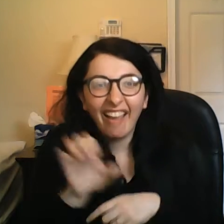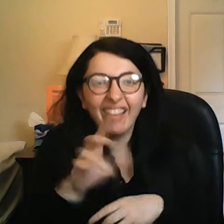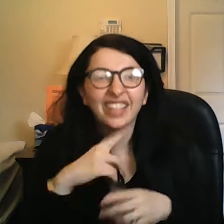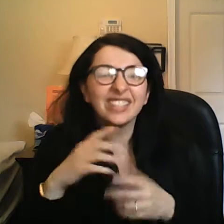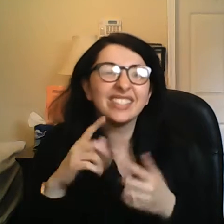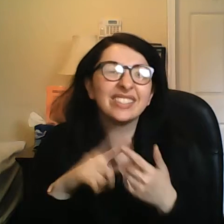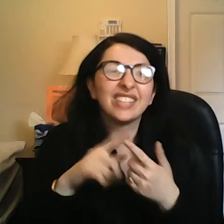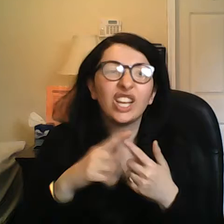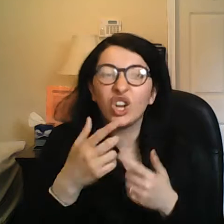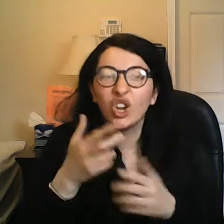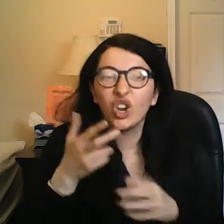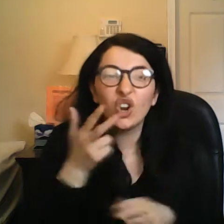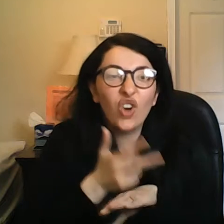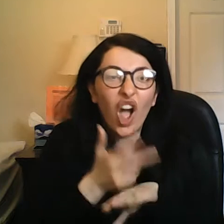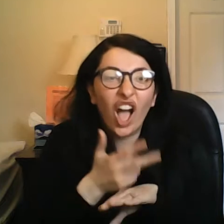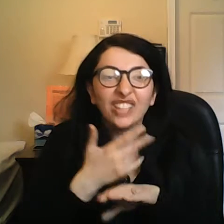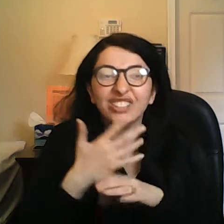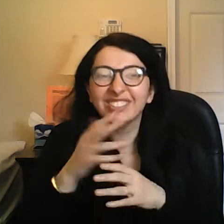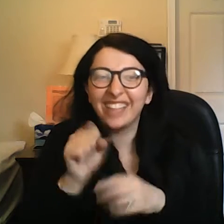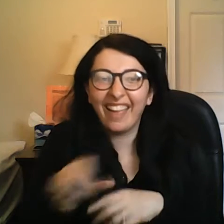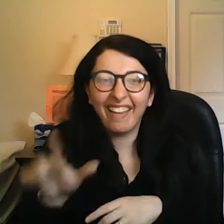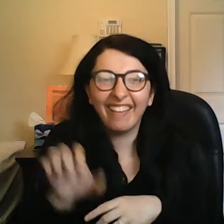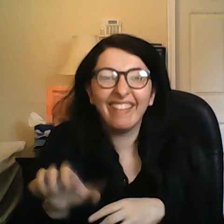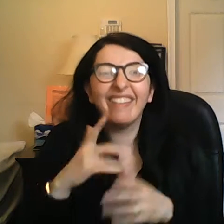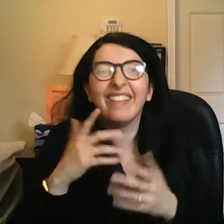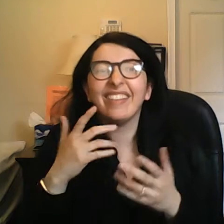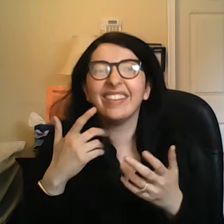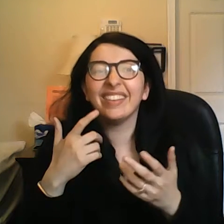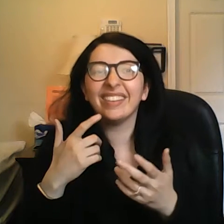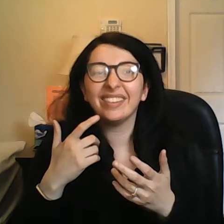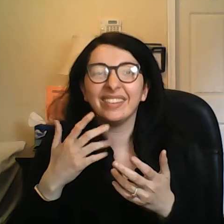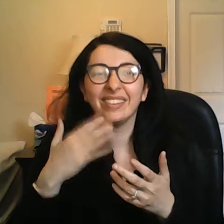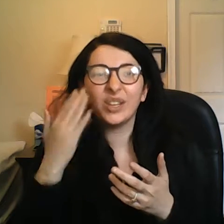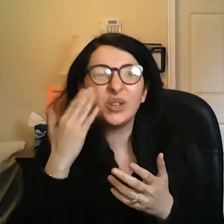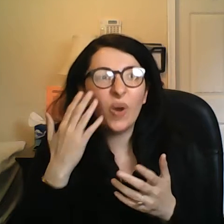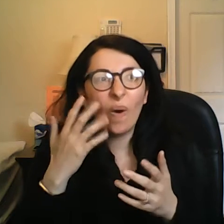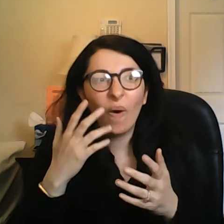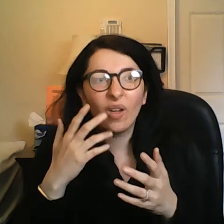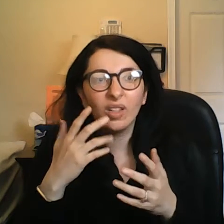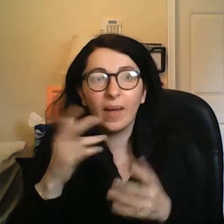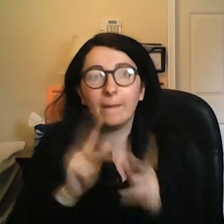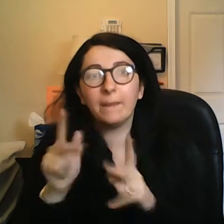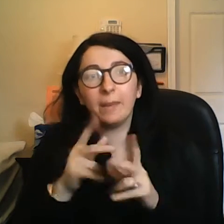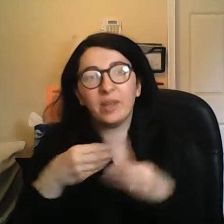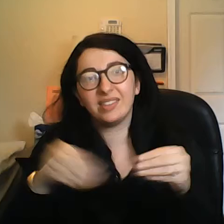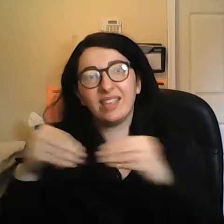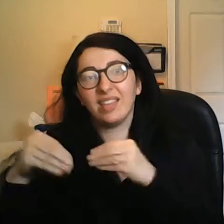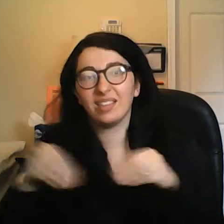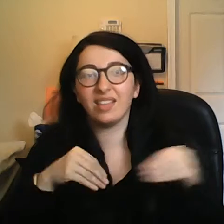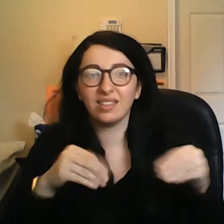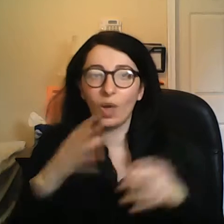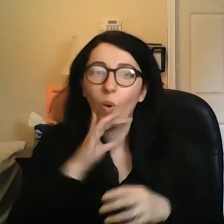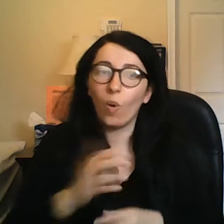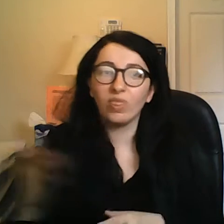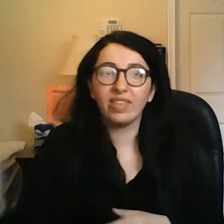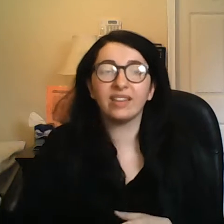paint plants and flowers that I still use on like a monthly basis to this day, that my mom and I had picked up in a